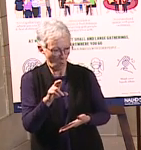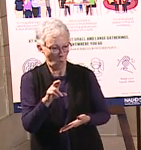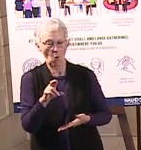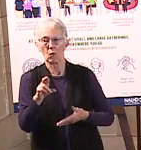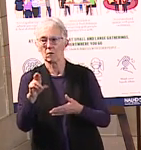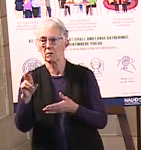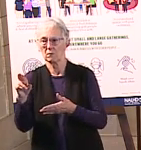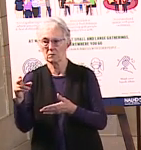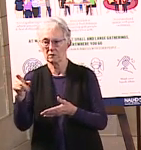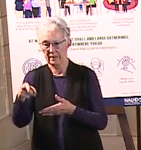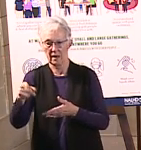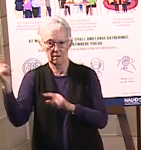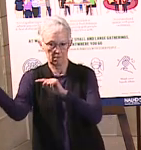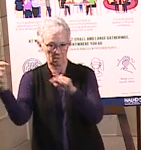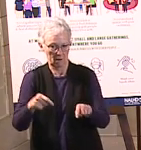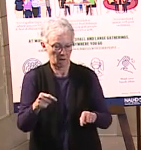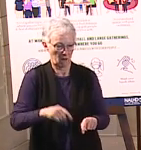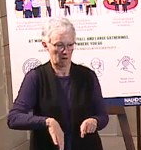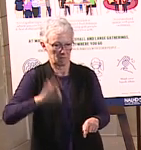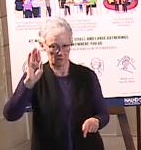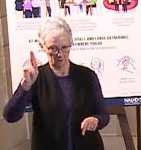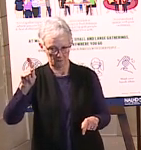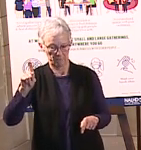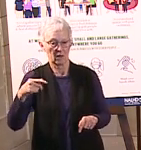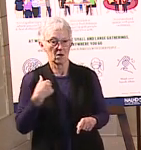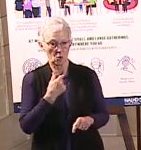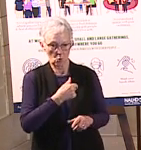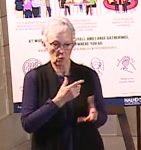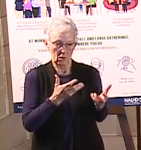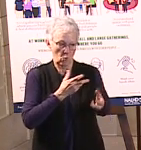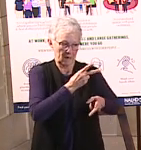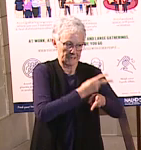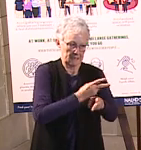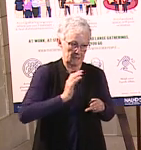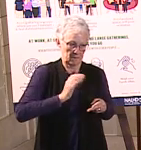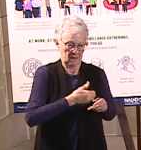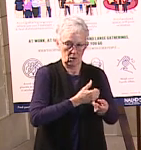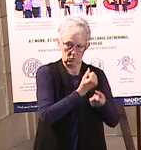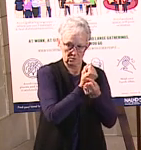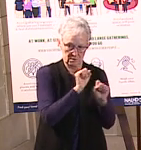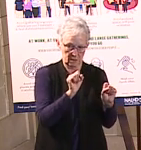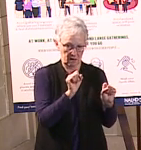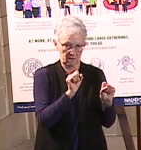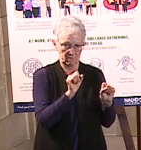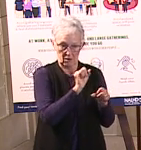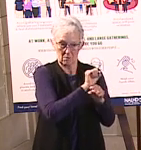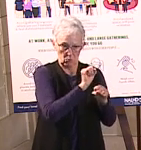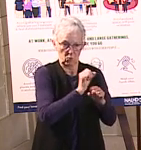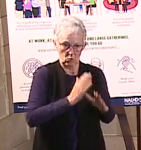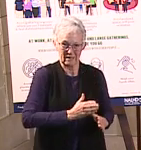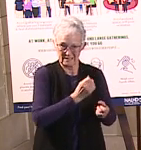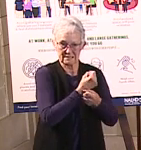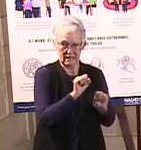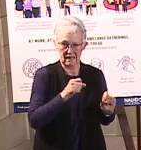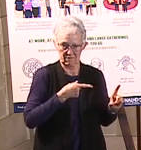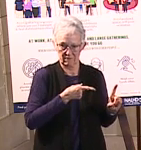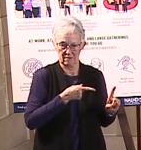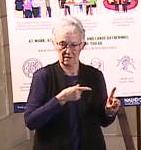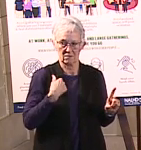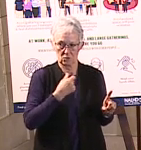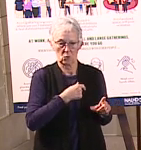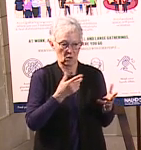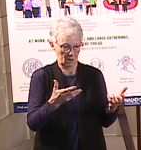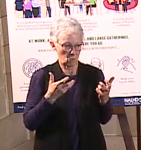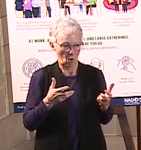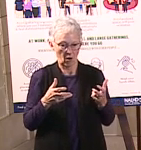but we very much want to keep our staff safe and employ as long as possible too. So being able to do business